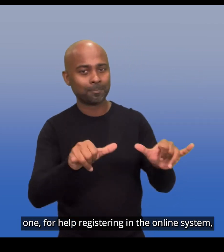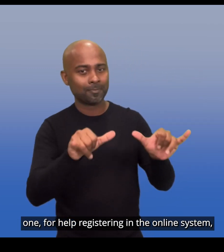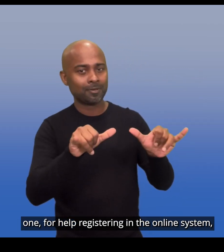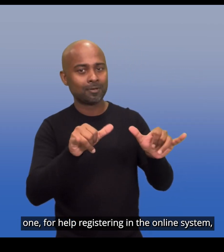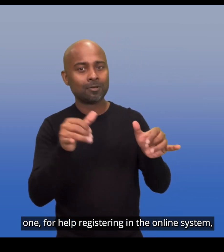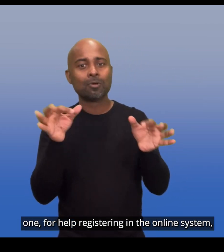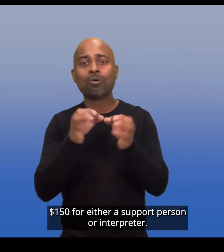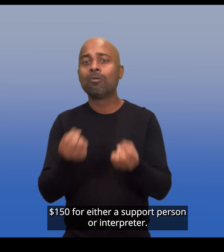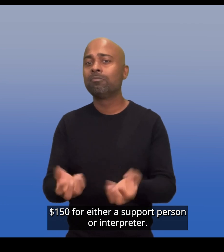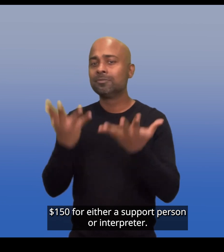system,